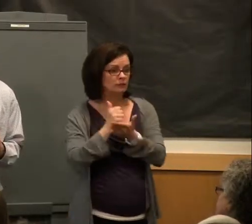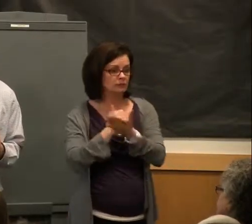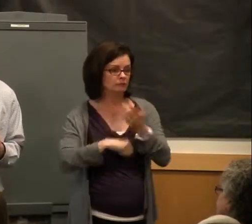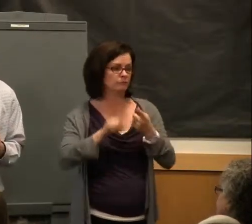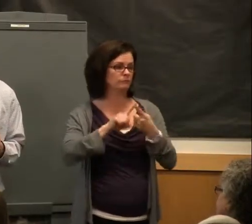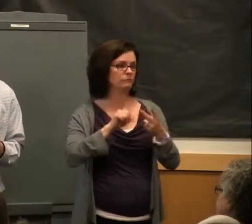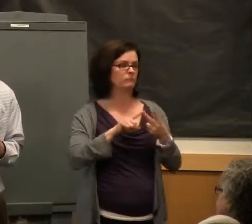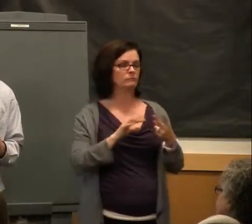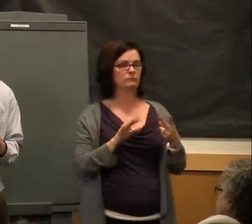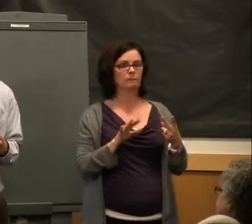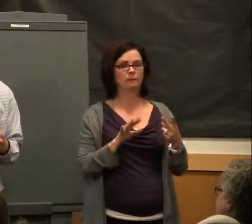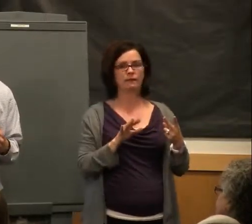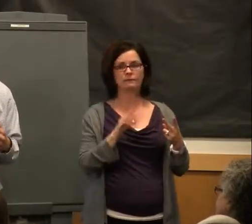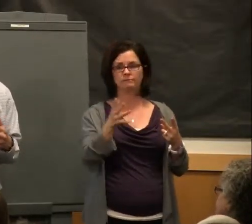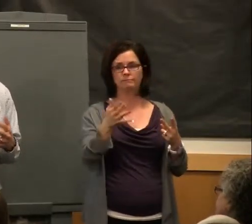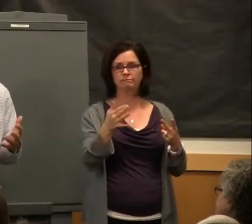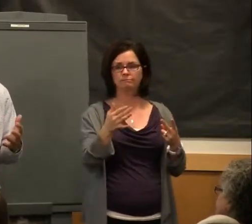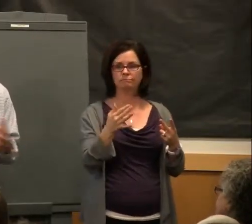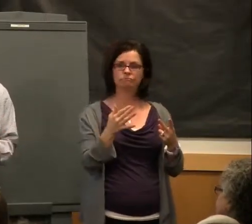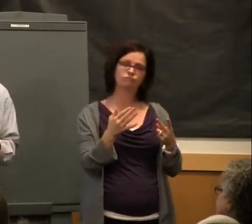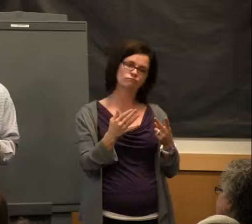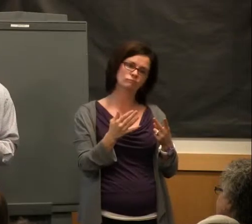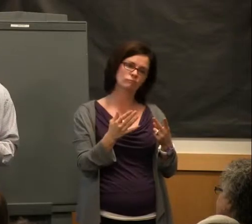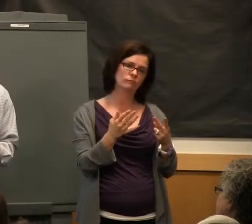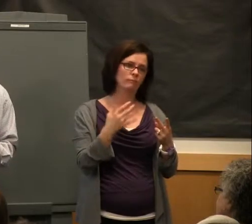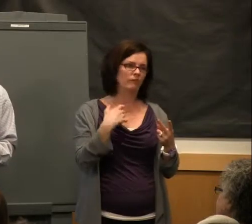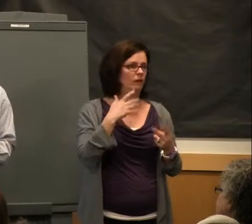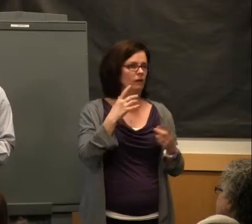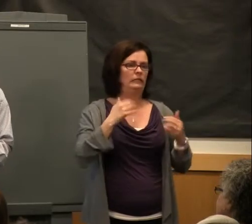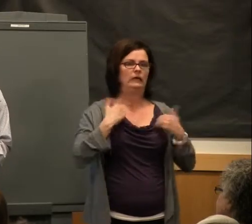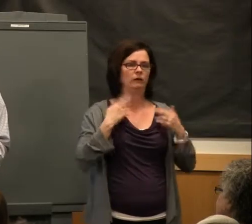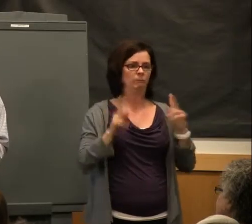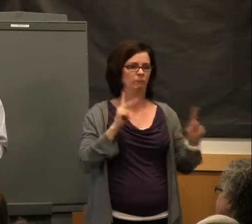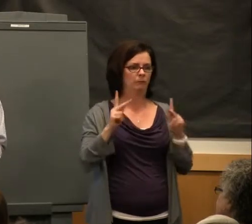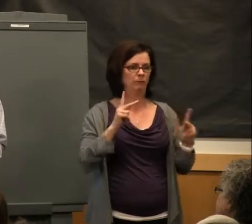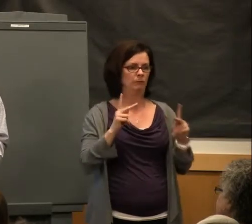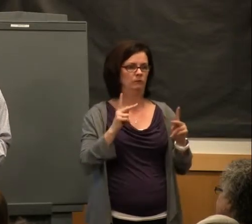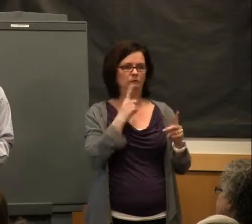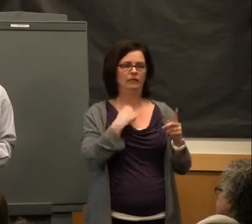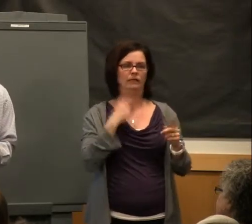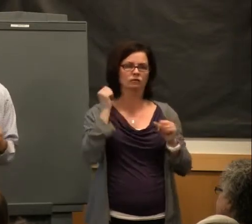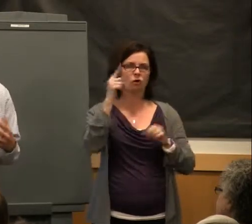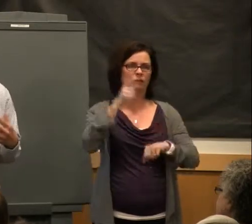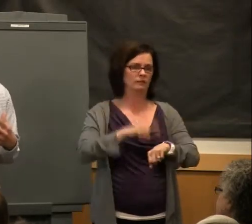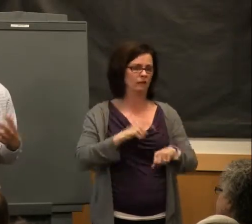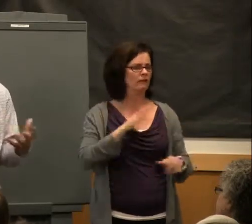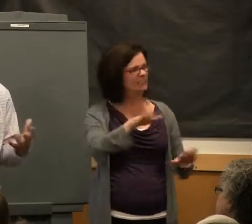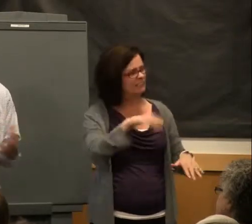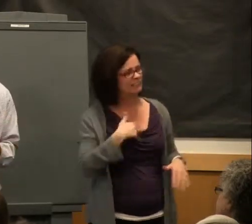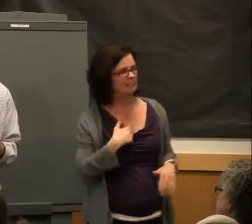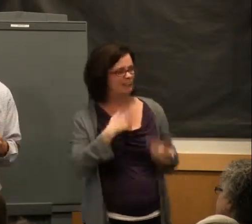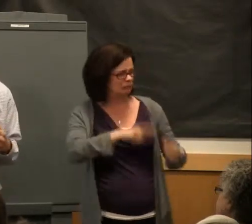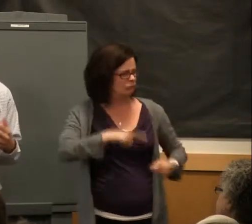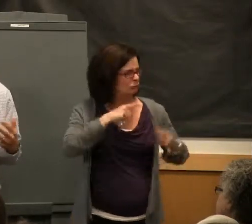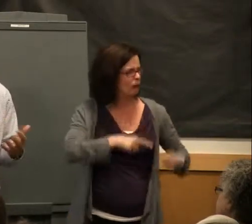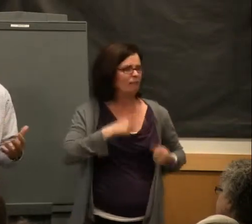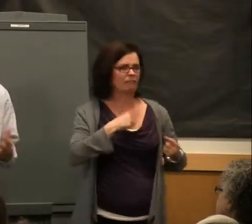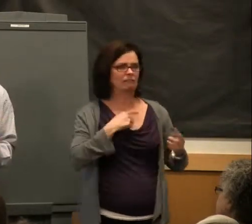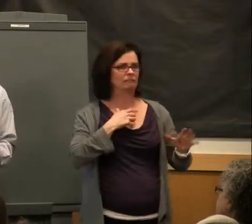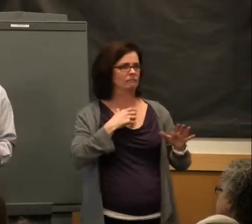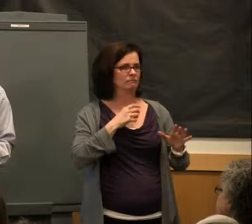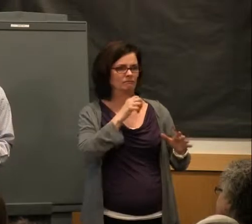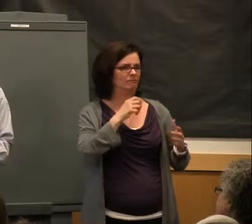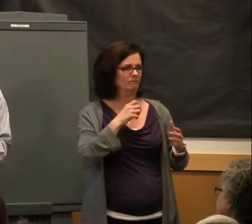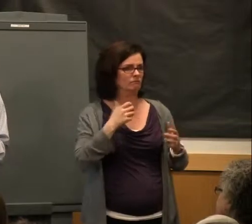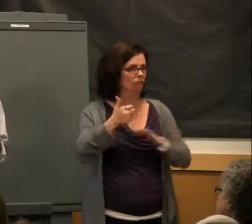assistance. You know, that's another one of the things that we hear from young people all the time is, you know, I have trouble getting around. I don't have a